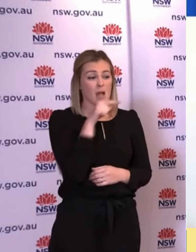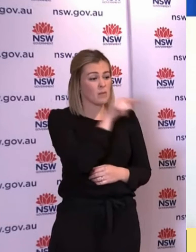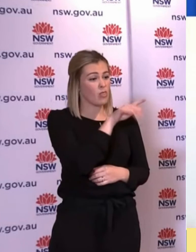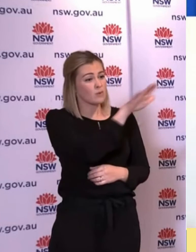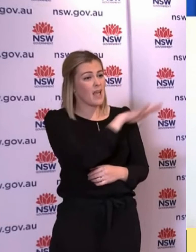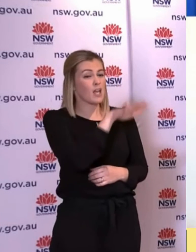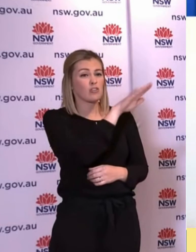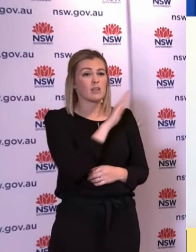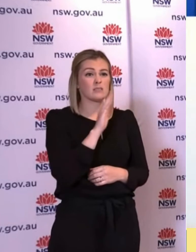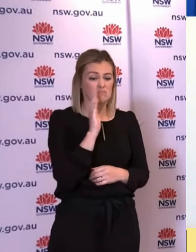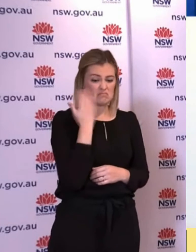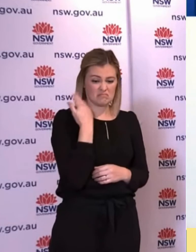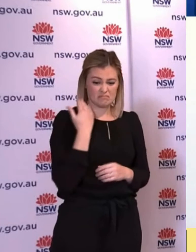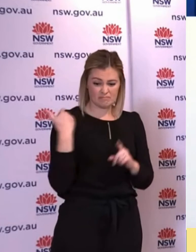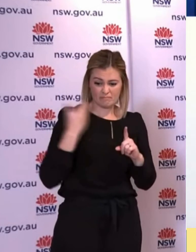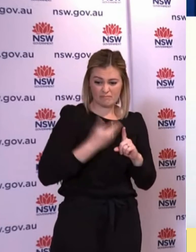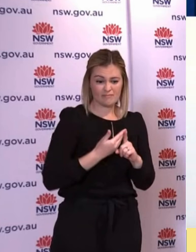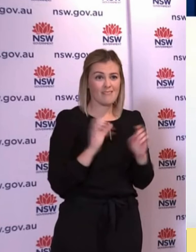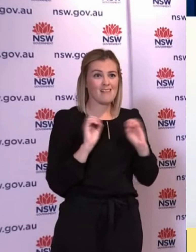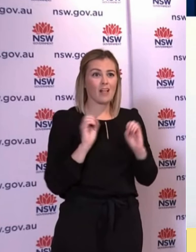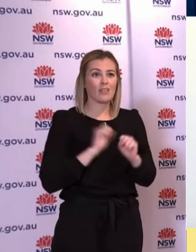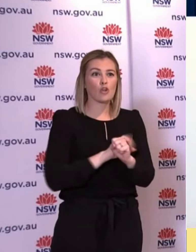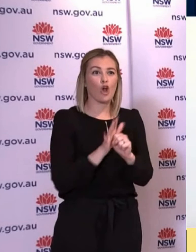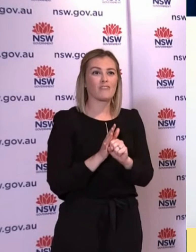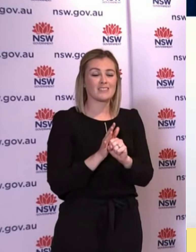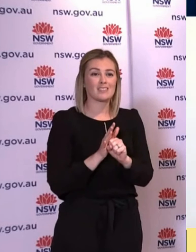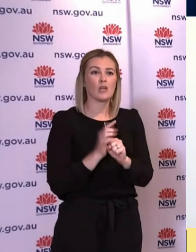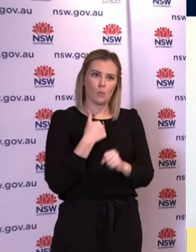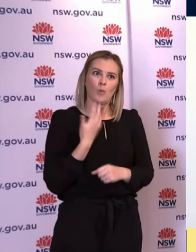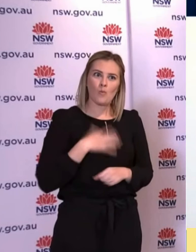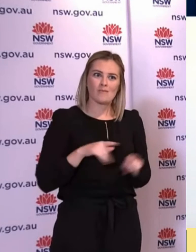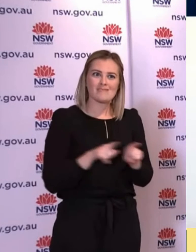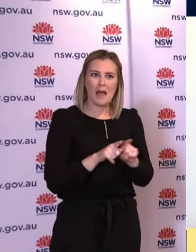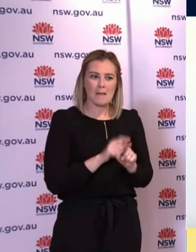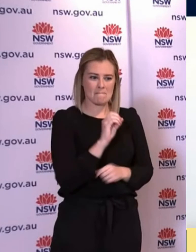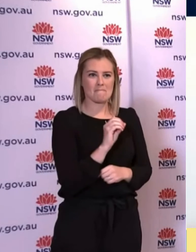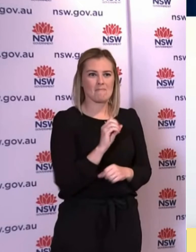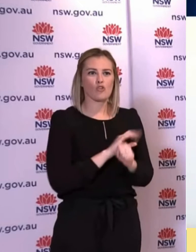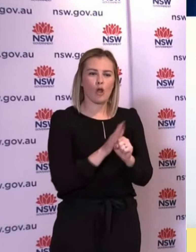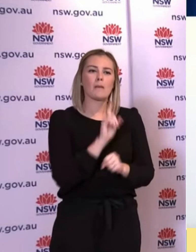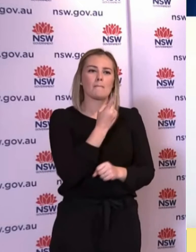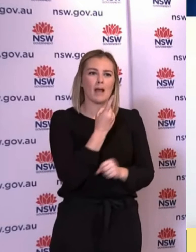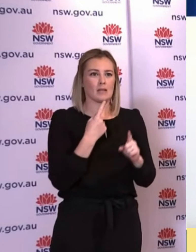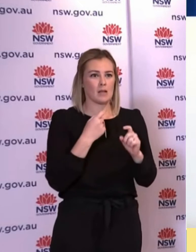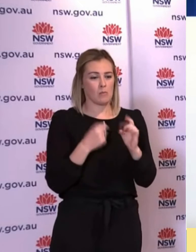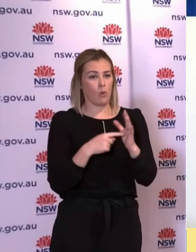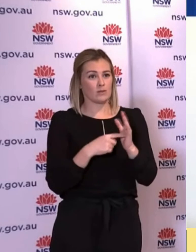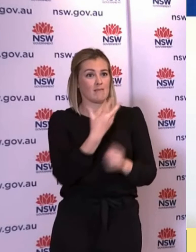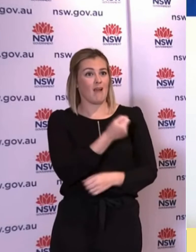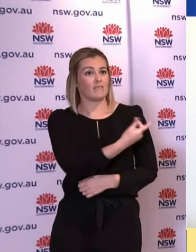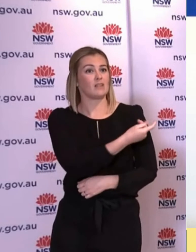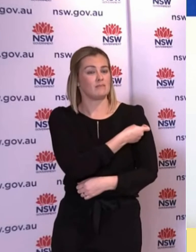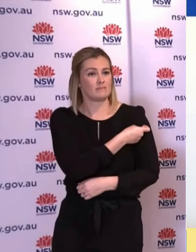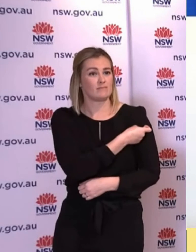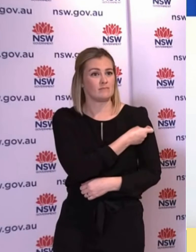degree. But clearly that's more challenging because the communities, I think, could be and have been lulled into a false sense